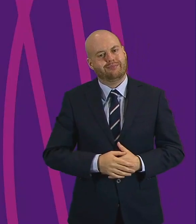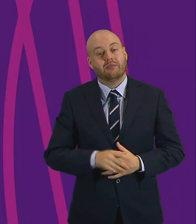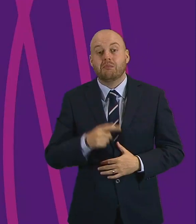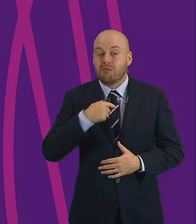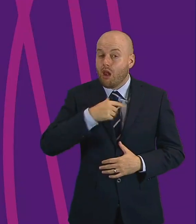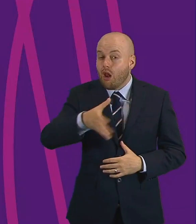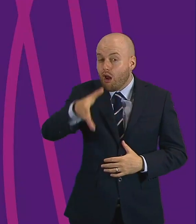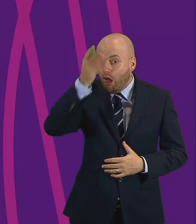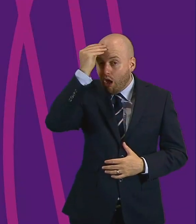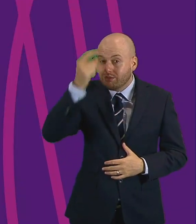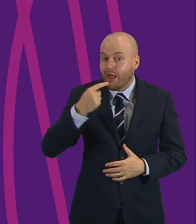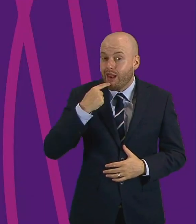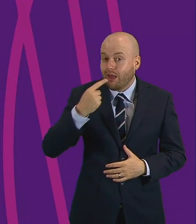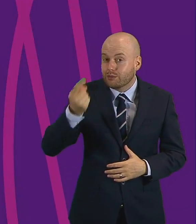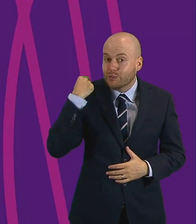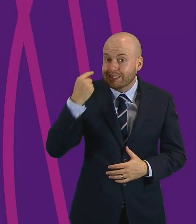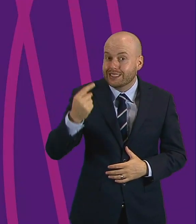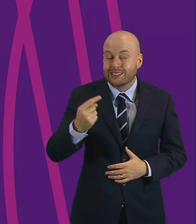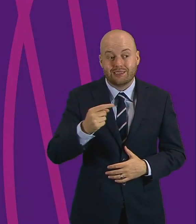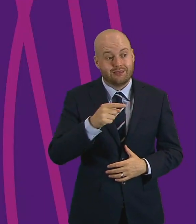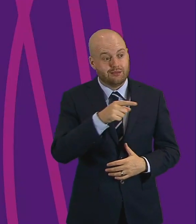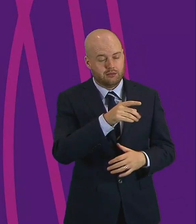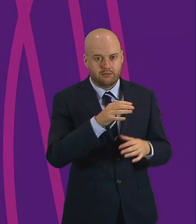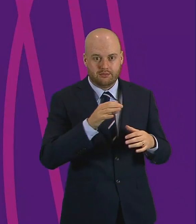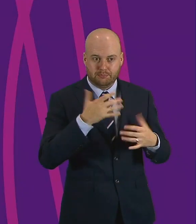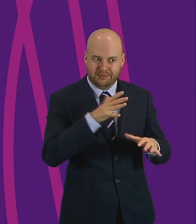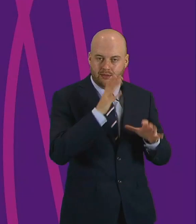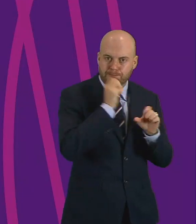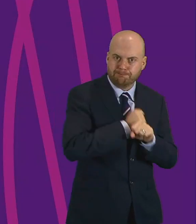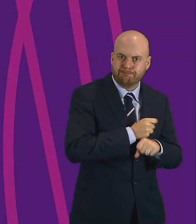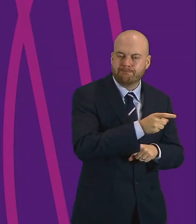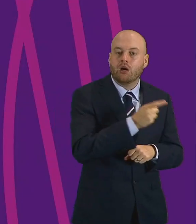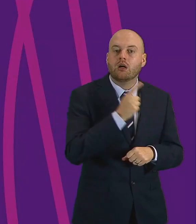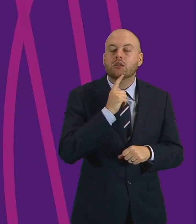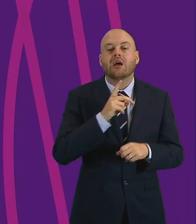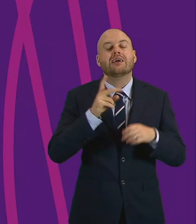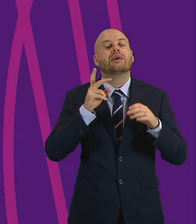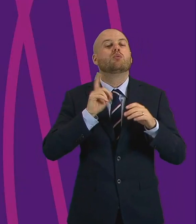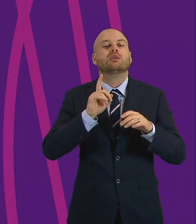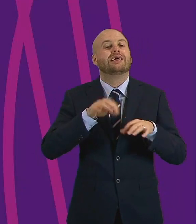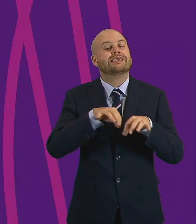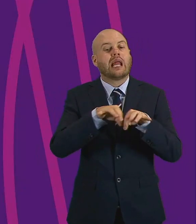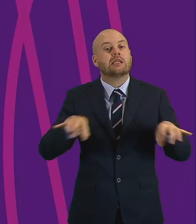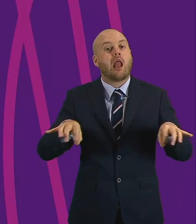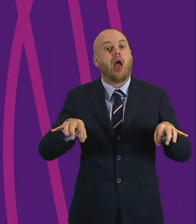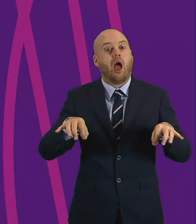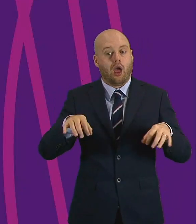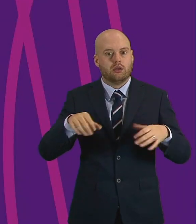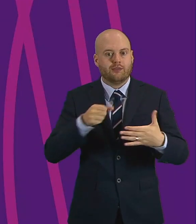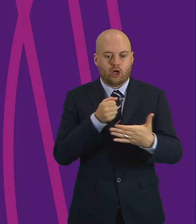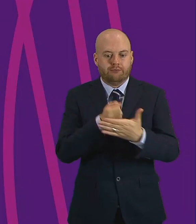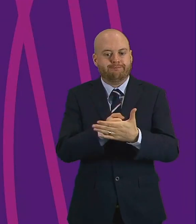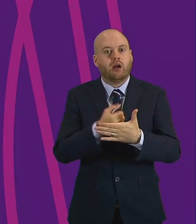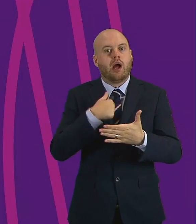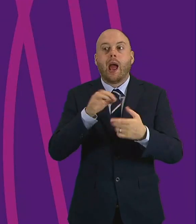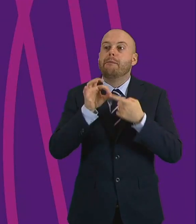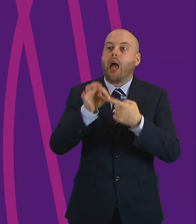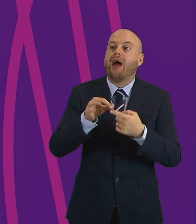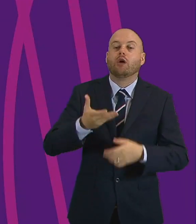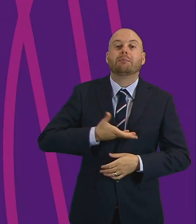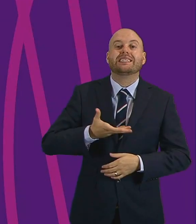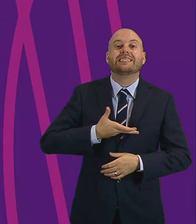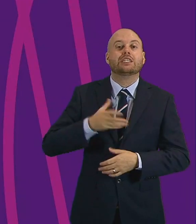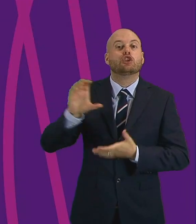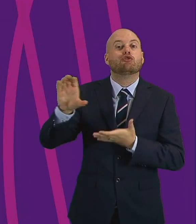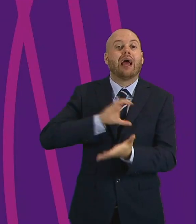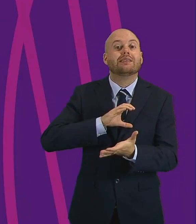and largely unpublicised move, the deadline for applying for business grants will not be March the 31st next year,